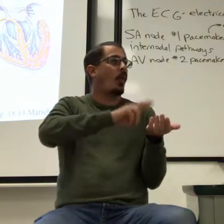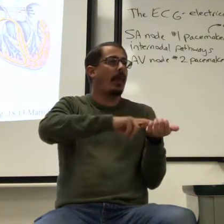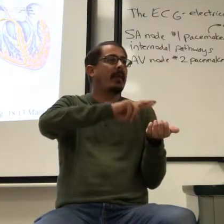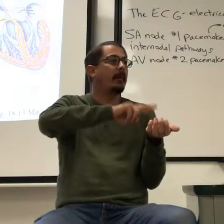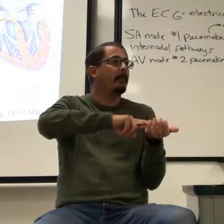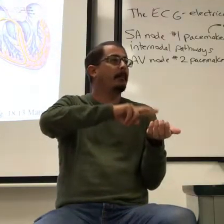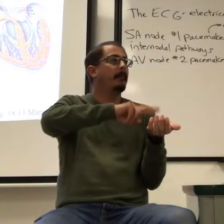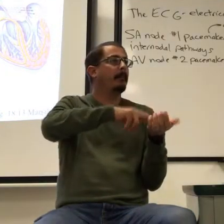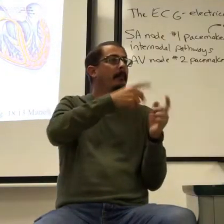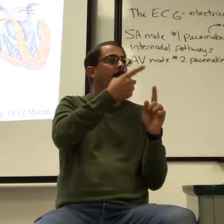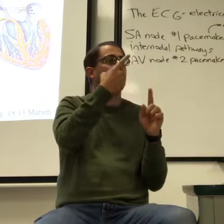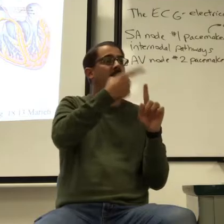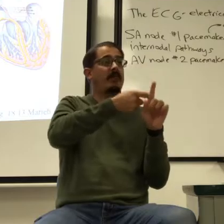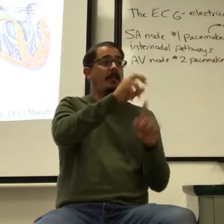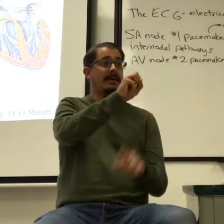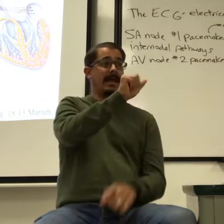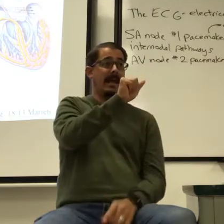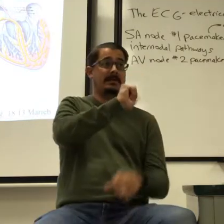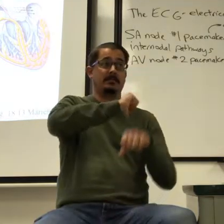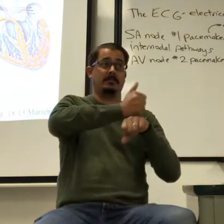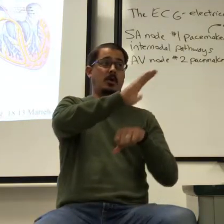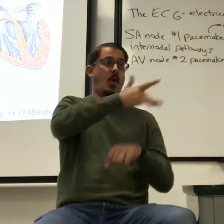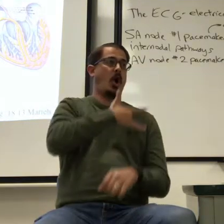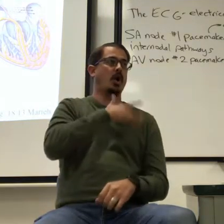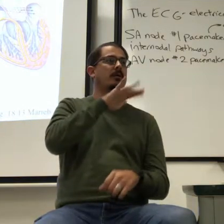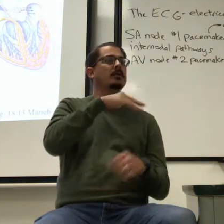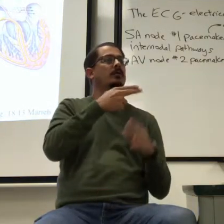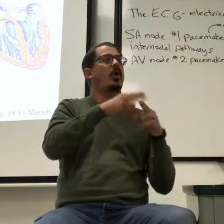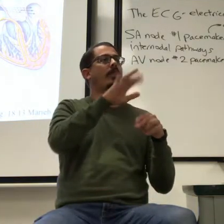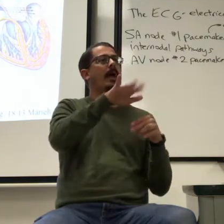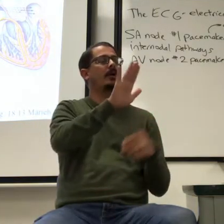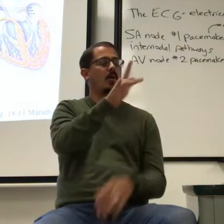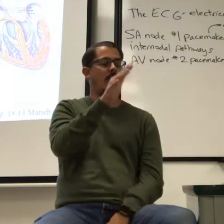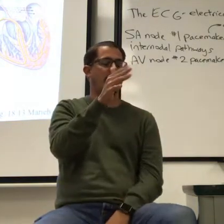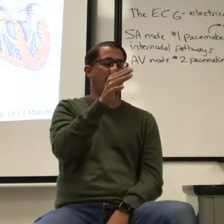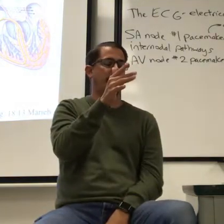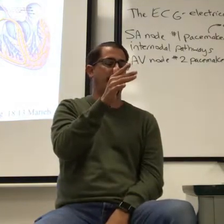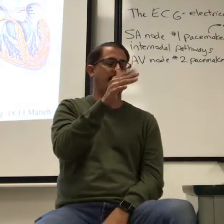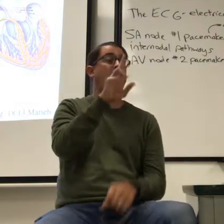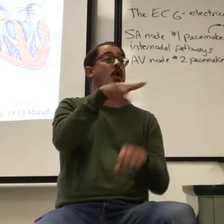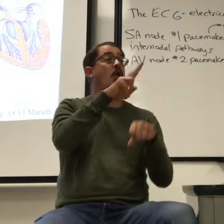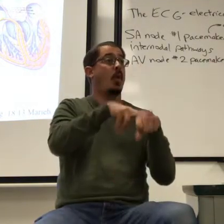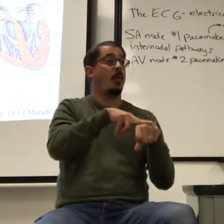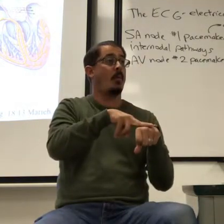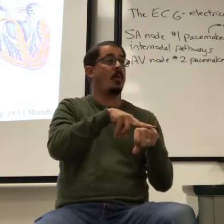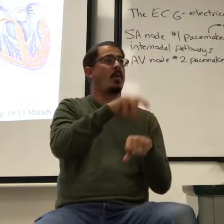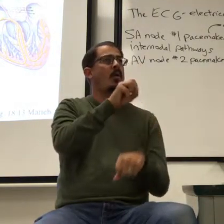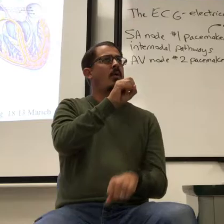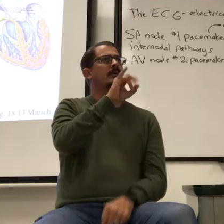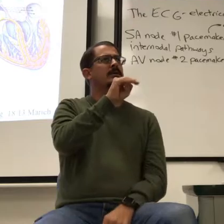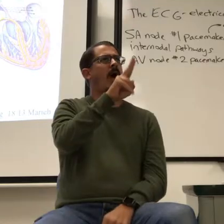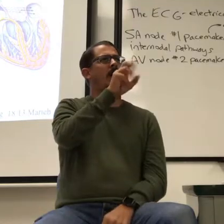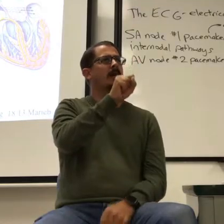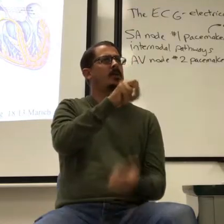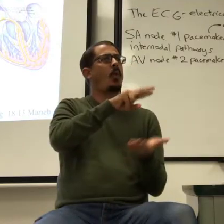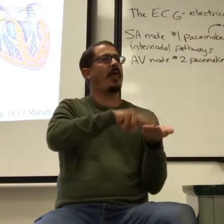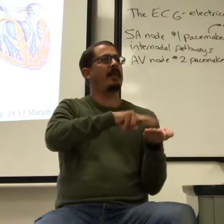SA node establishes in your heart, we call that your normal sinus